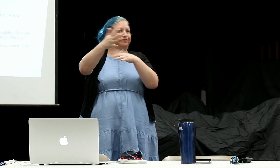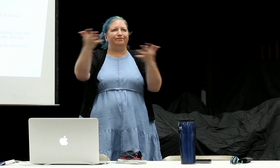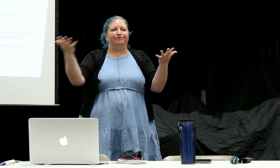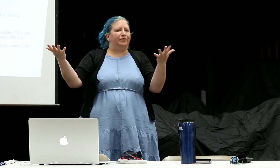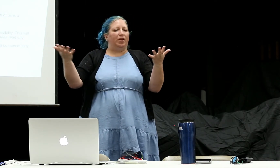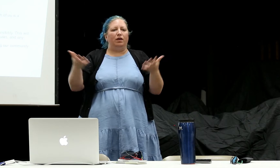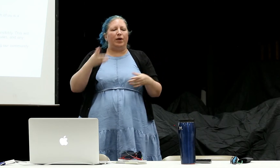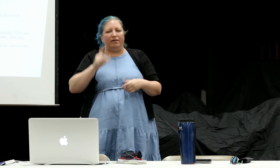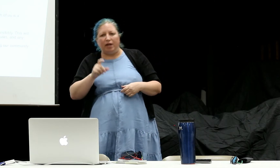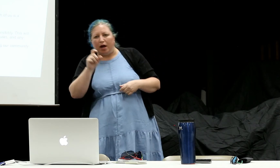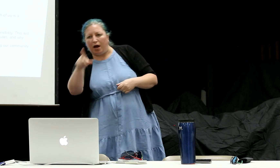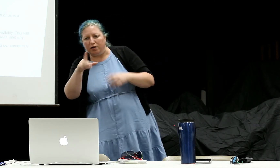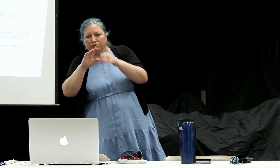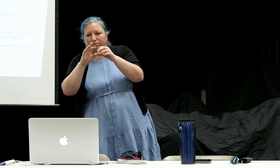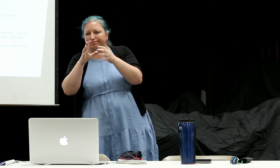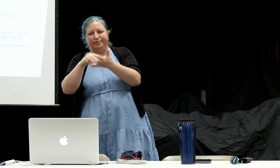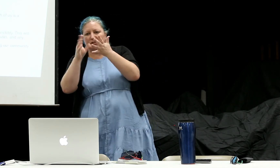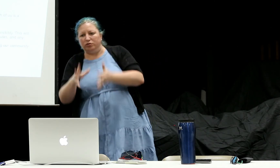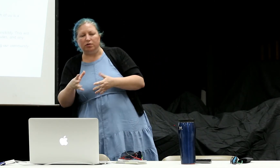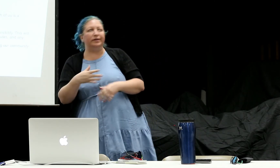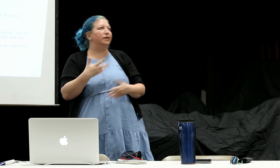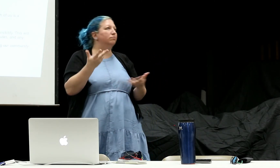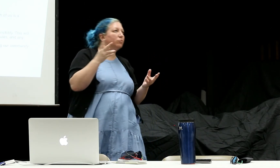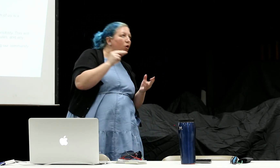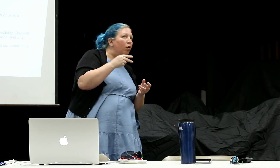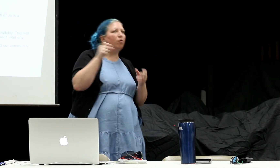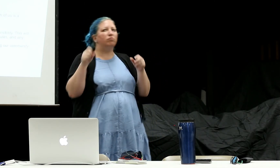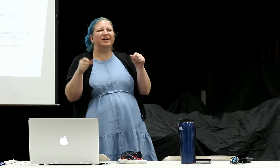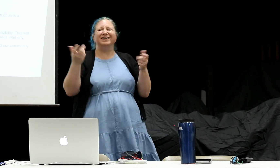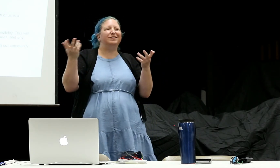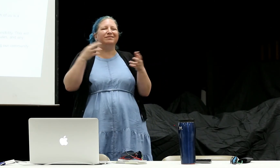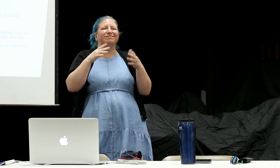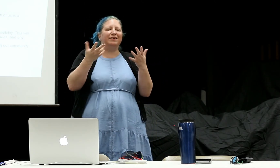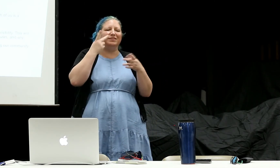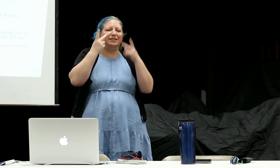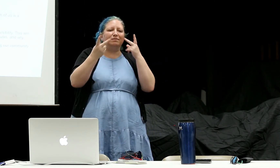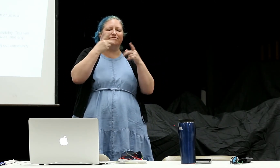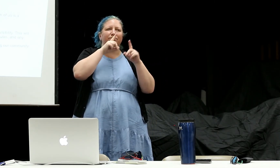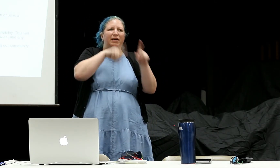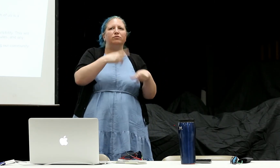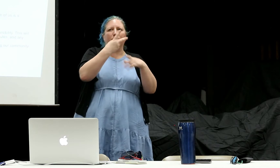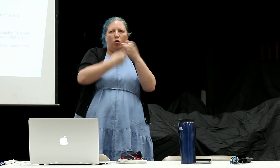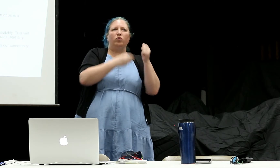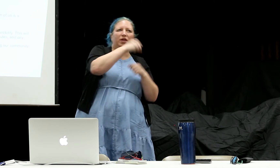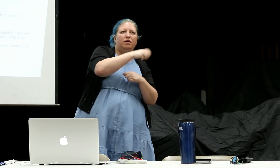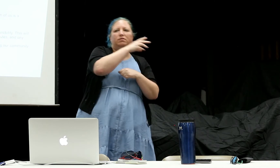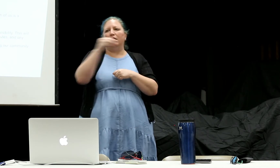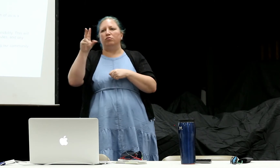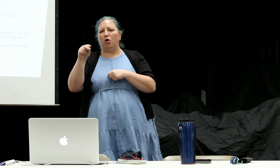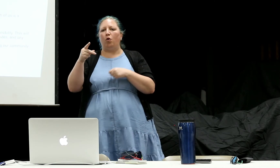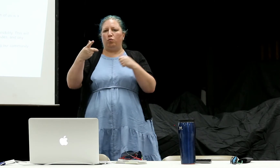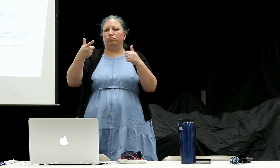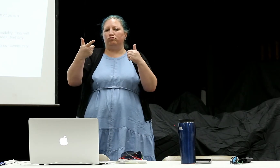Obamacare, right, helped a lot of people. It helped a lot of people get insurance. But there were things that needed to be fixed. And